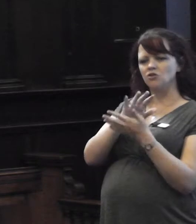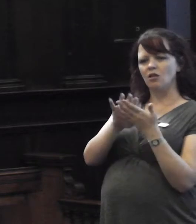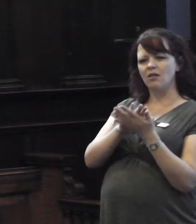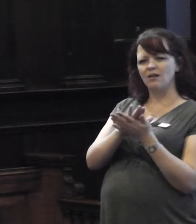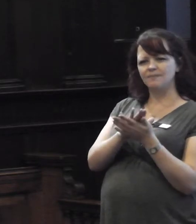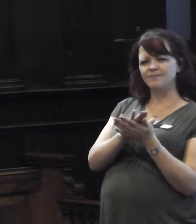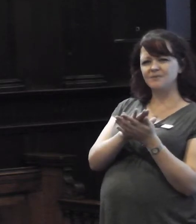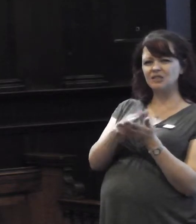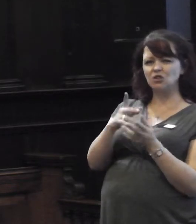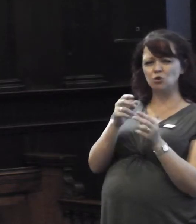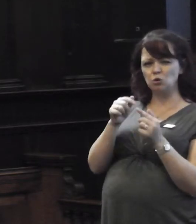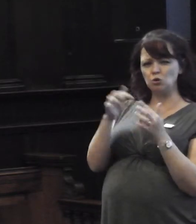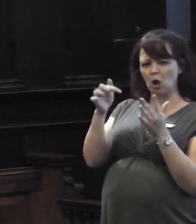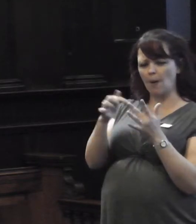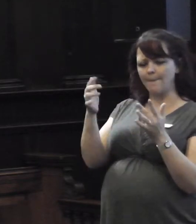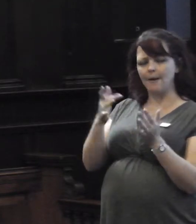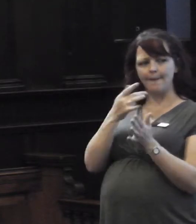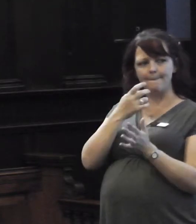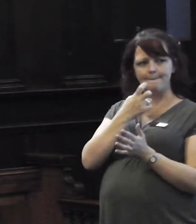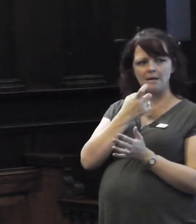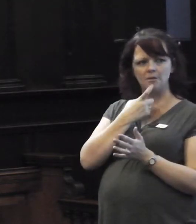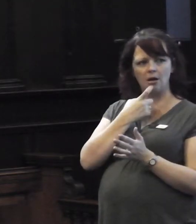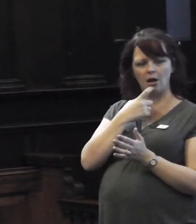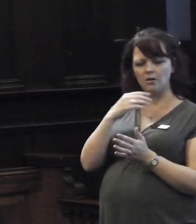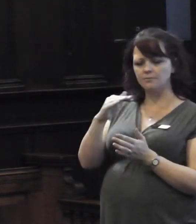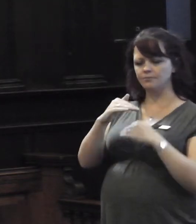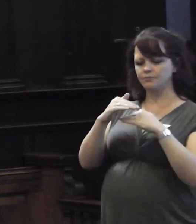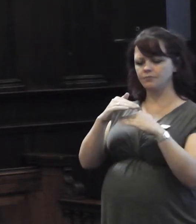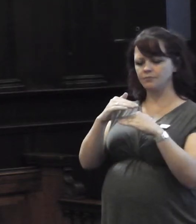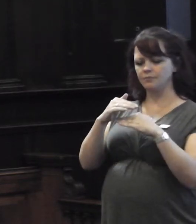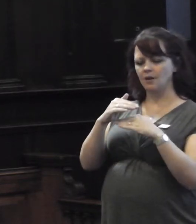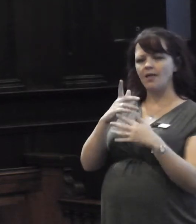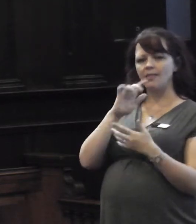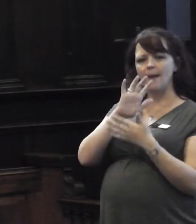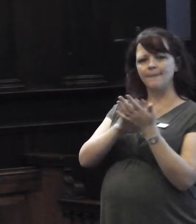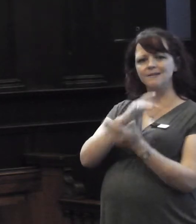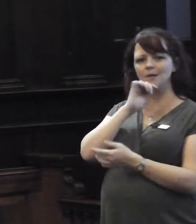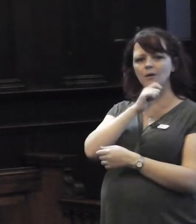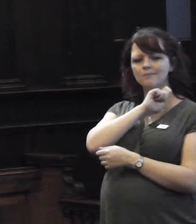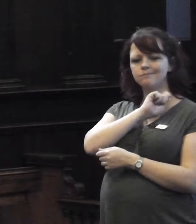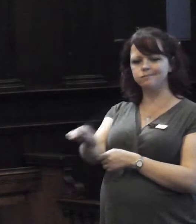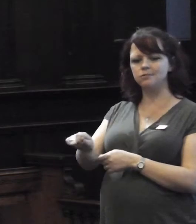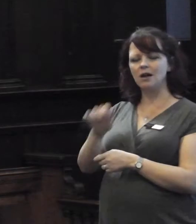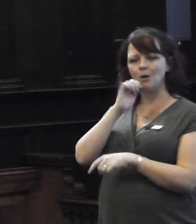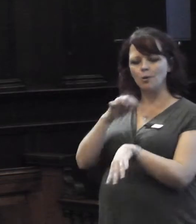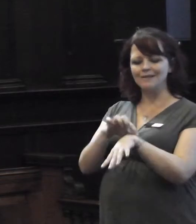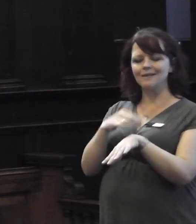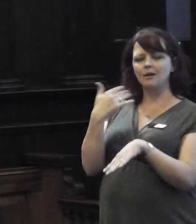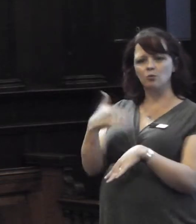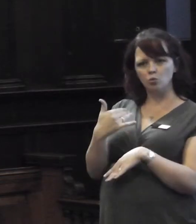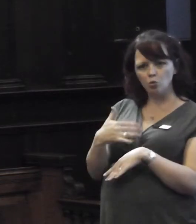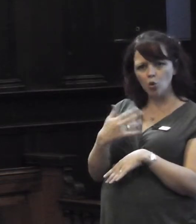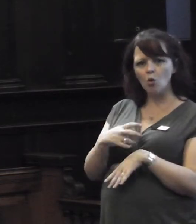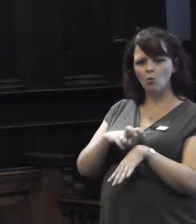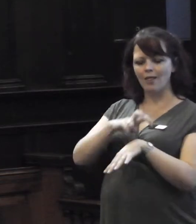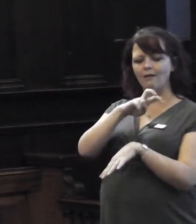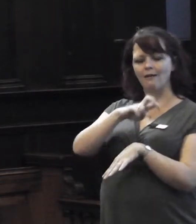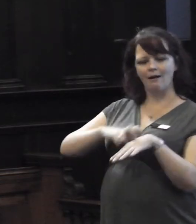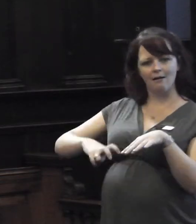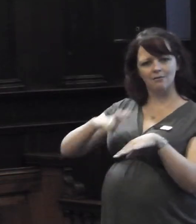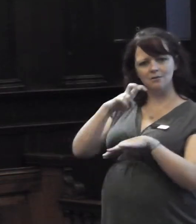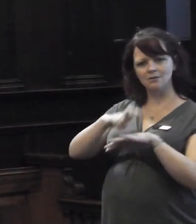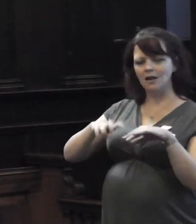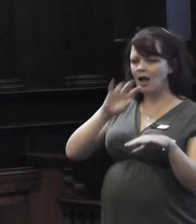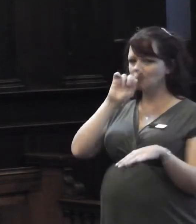of sharp metal would ensure a skin wound with parallel cuts that cannot